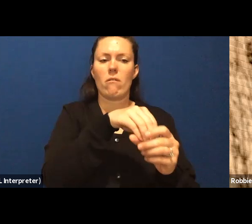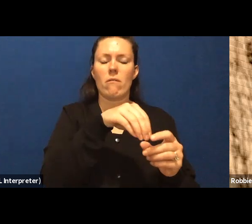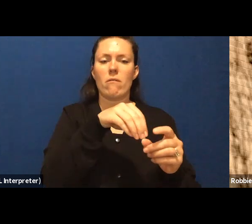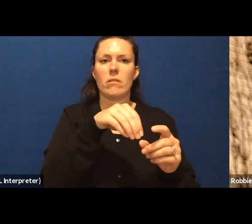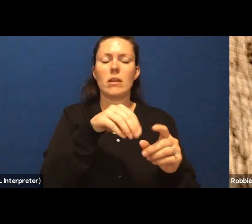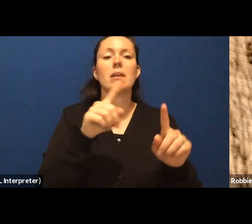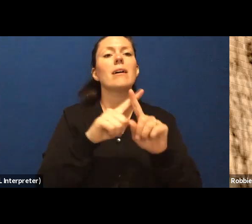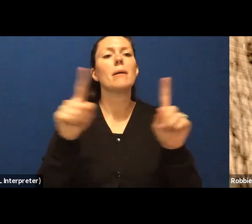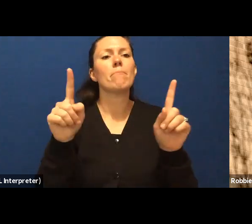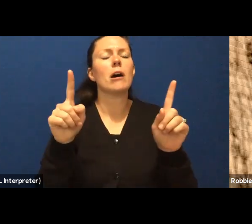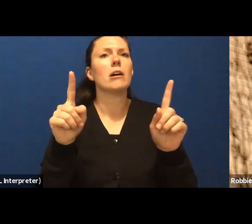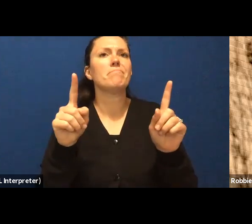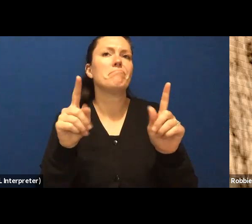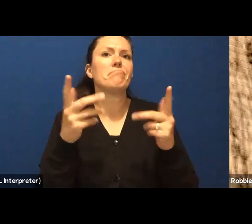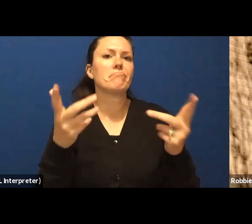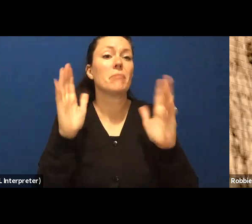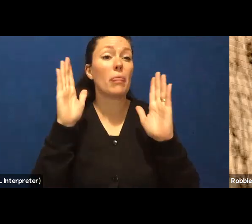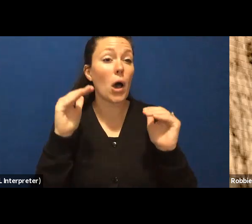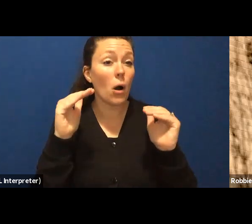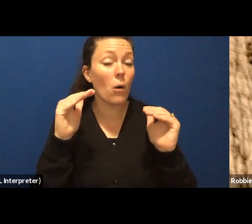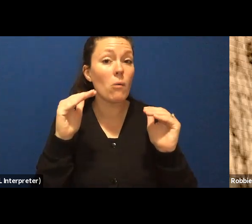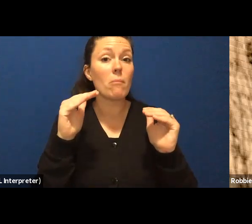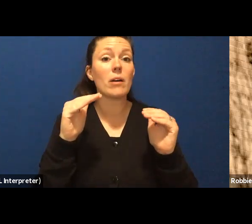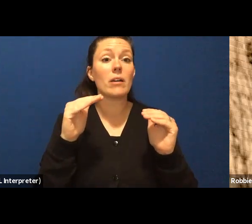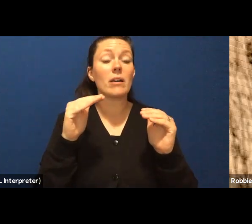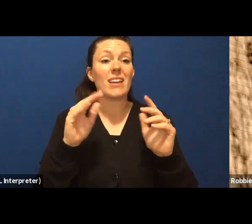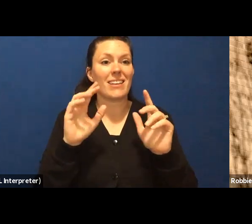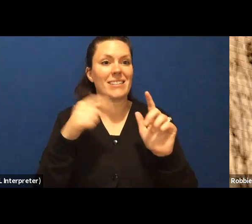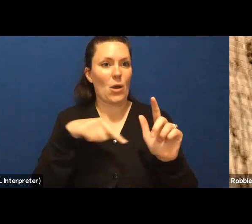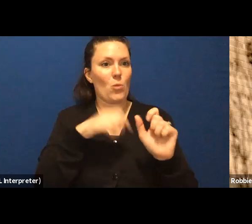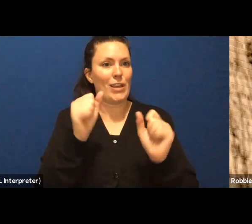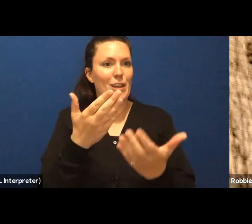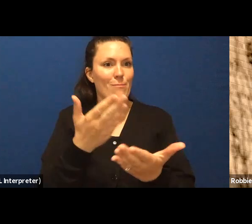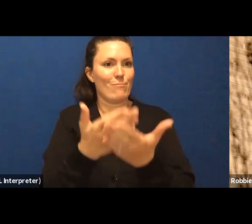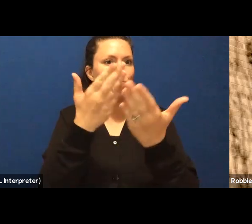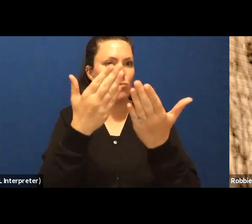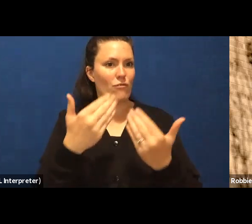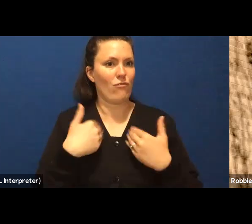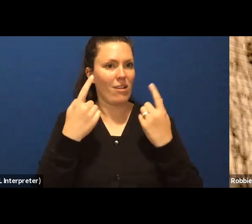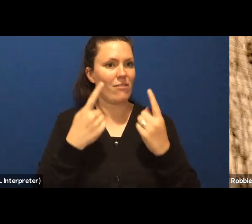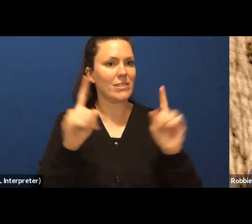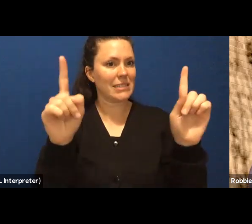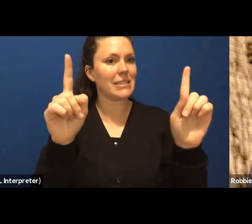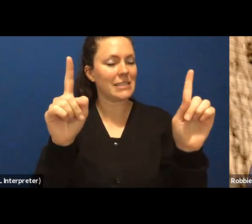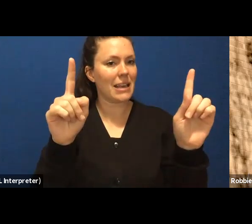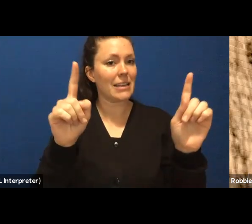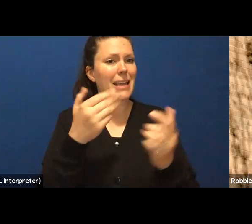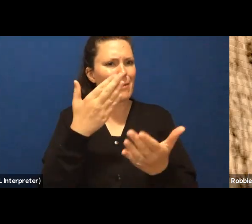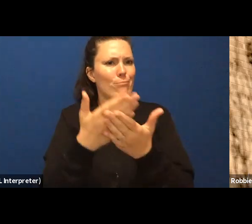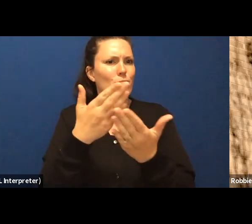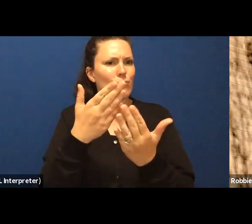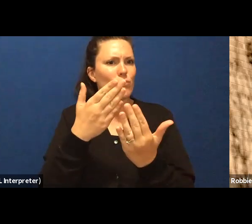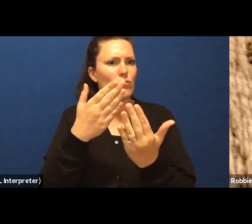hope is that we'll be able to prove, the success and the need for a program like